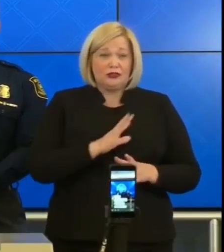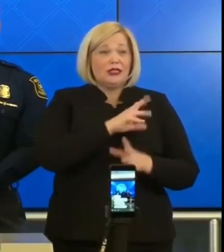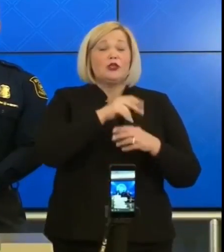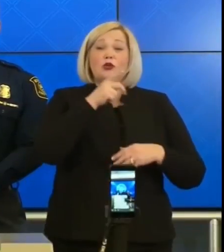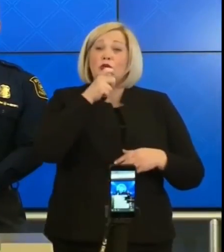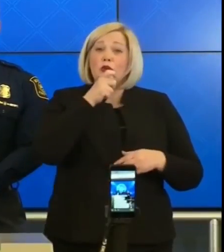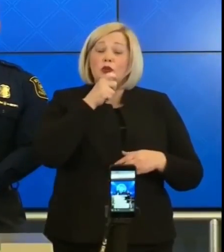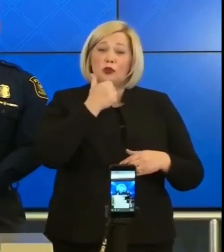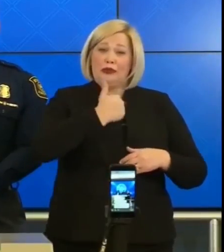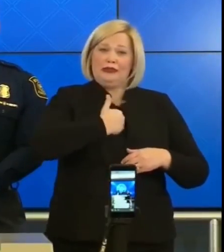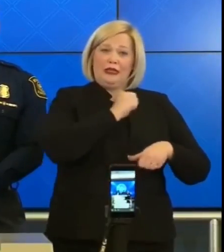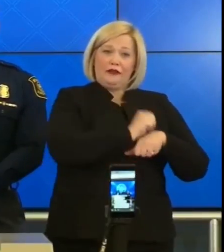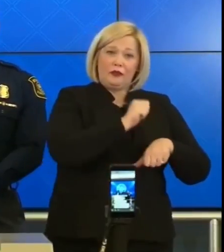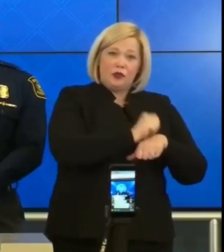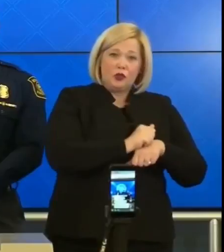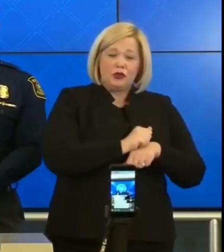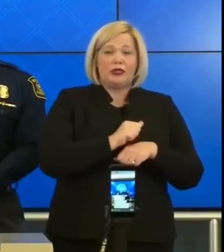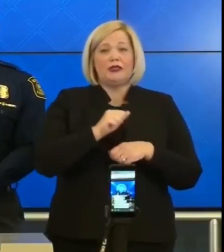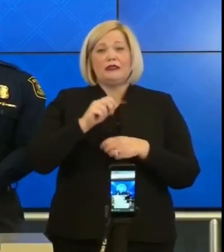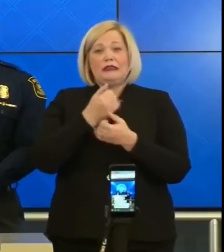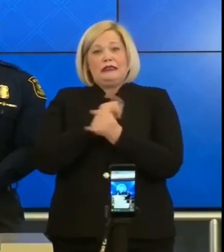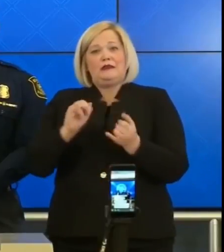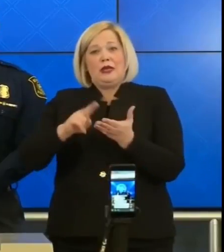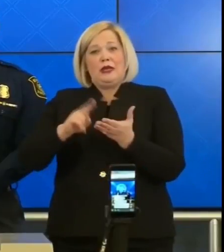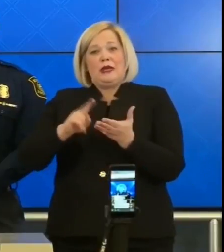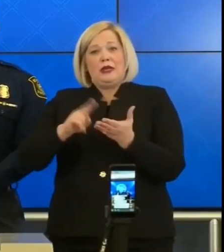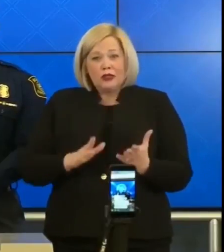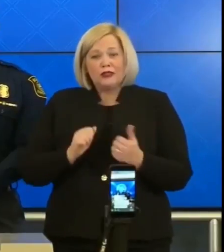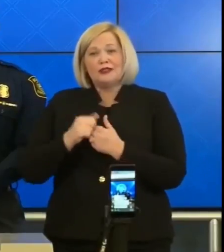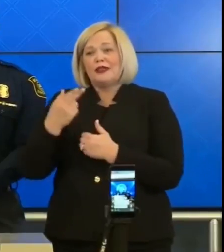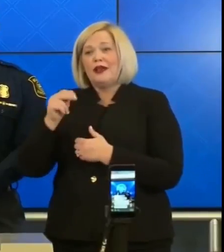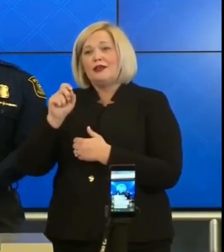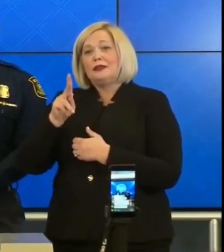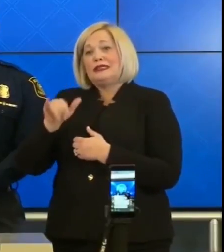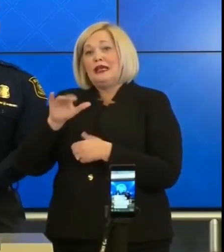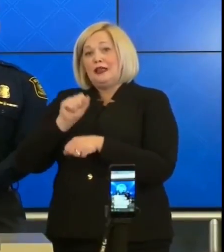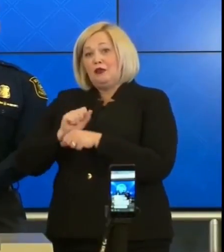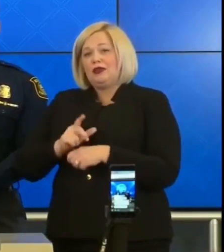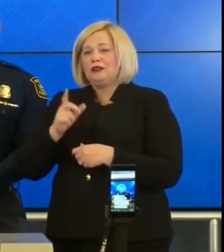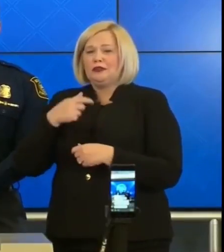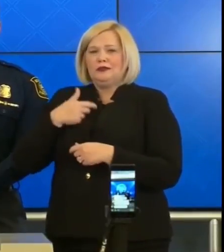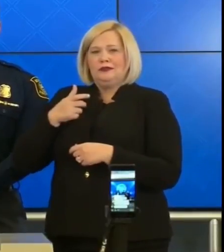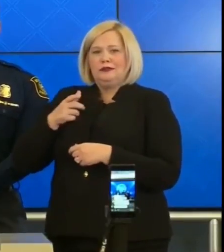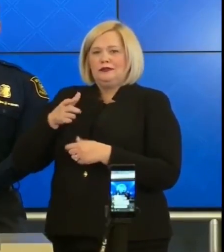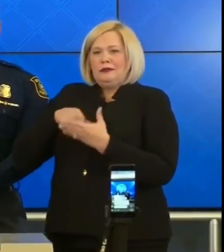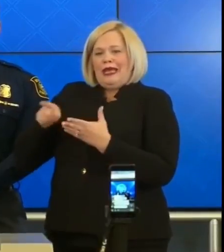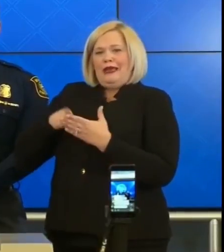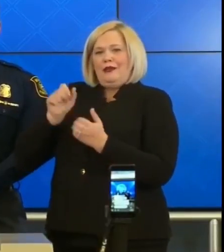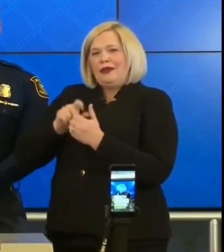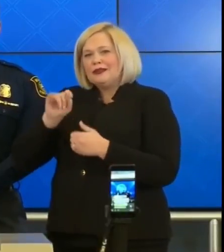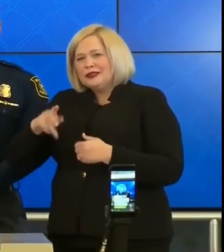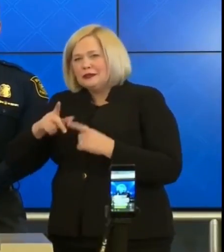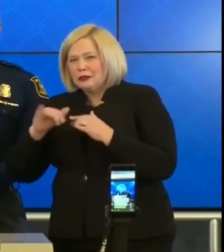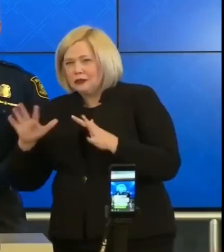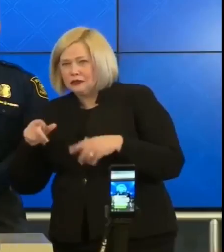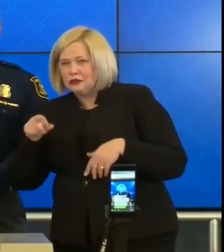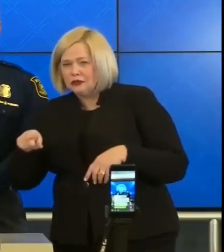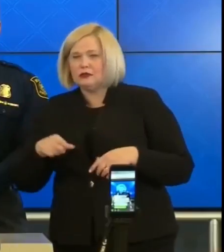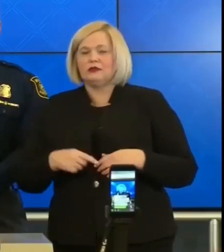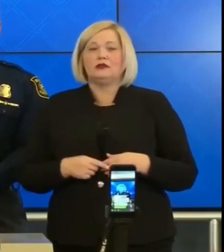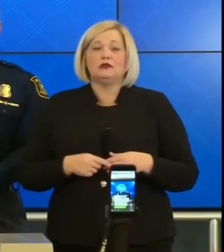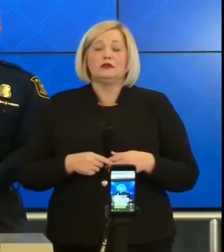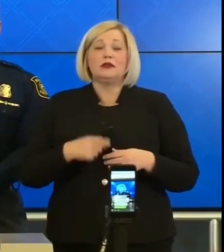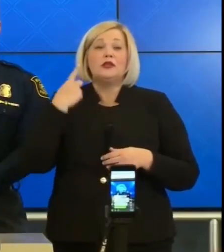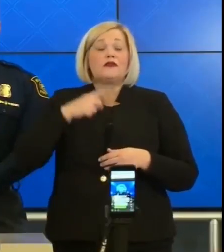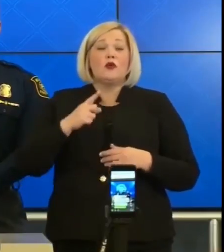self-employed, independent contractors, and hospitality who are paid informally. It's time to get it done